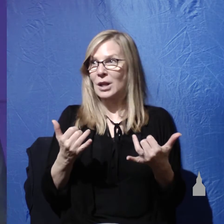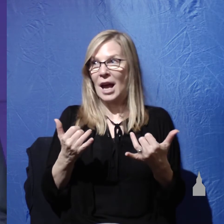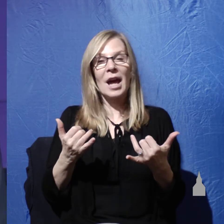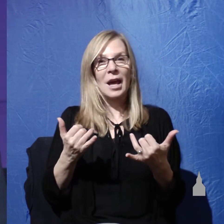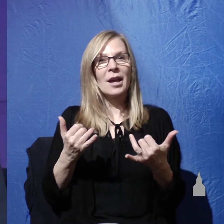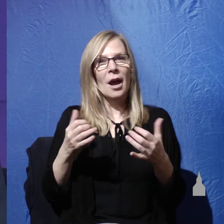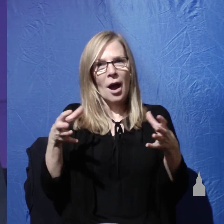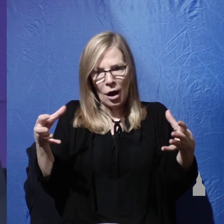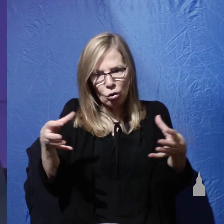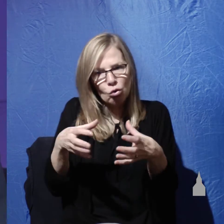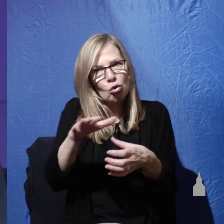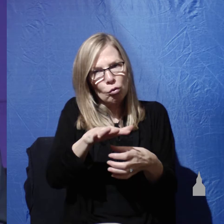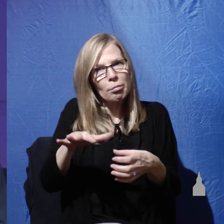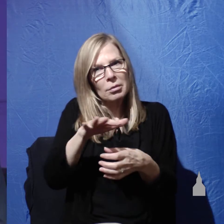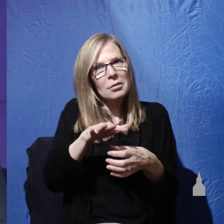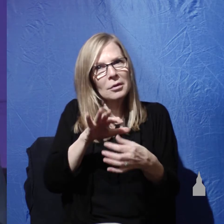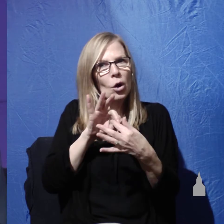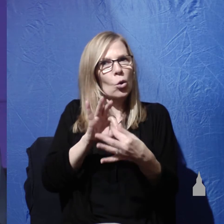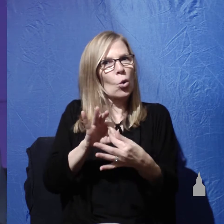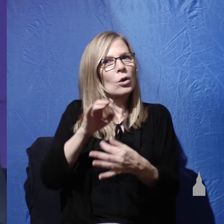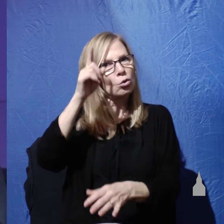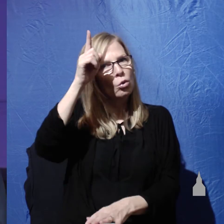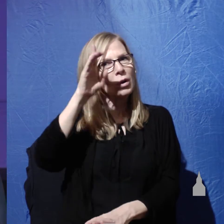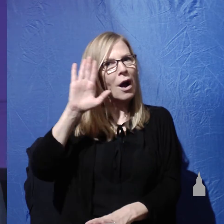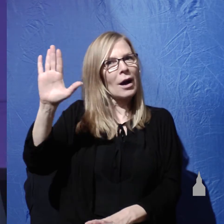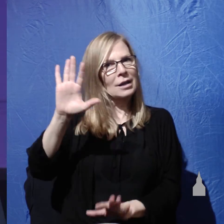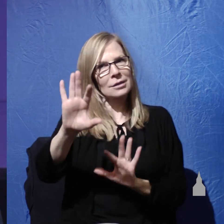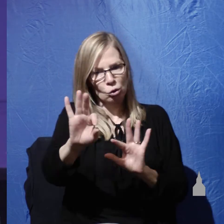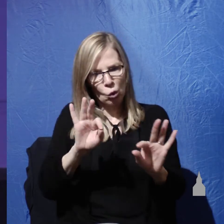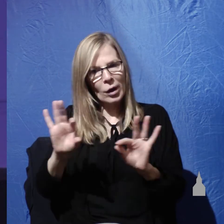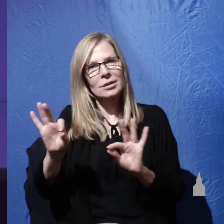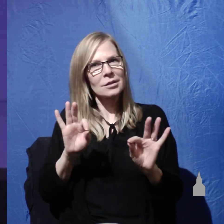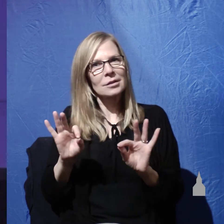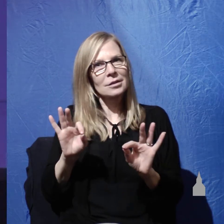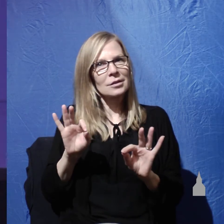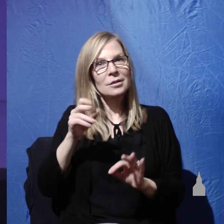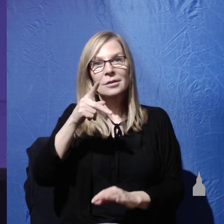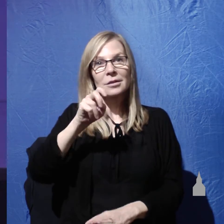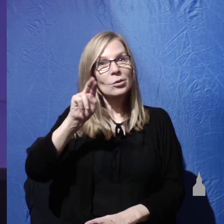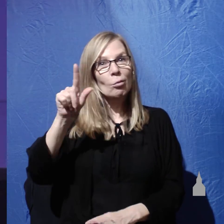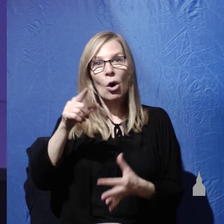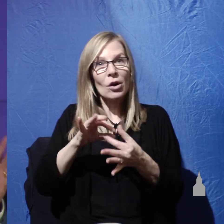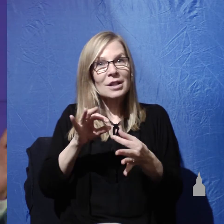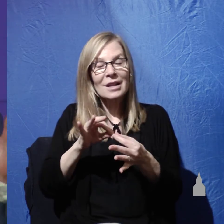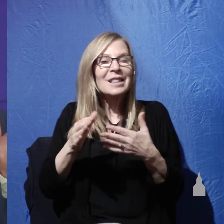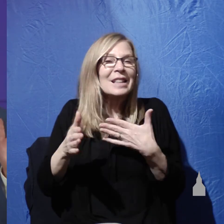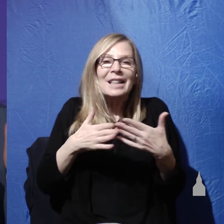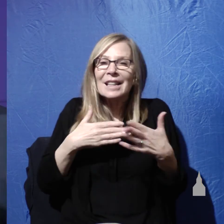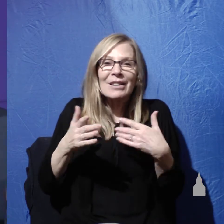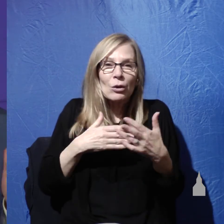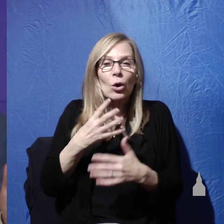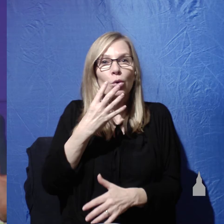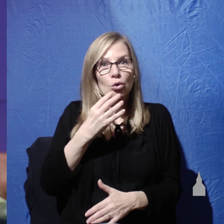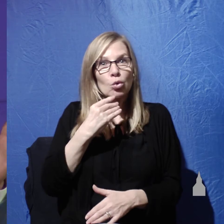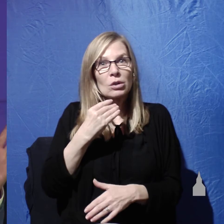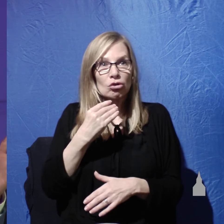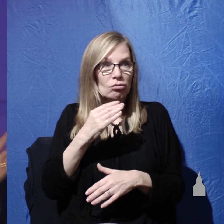a remnant according to God's gracious choice. Now, what Paul is saying here is that even though the